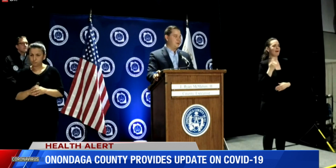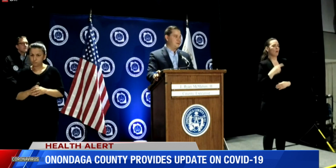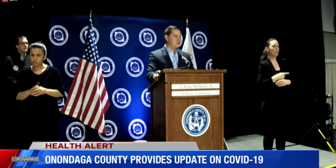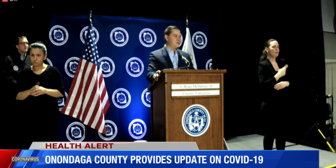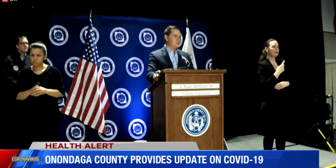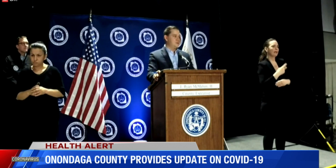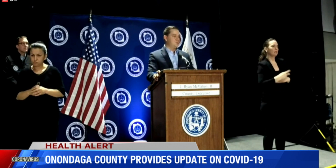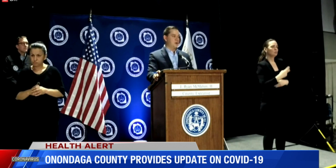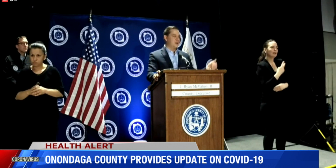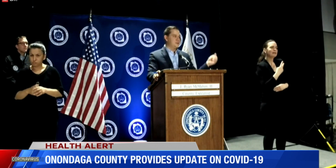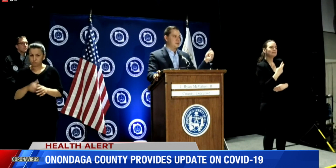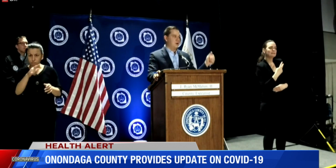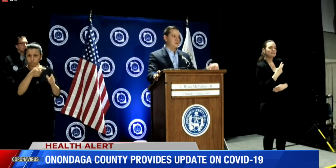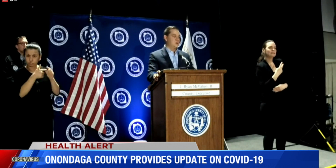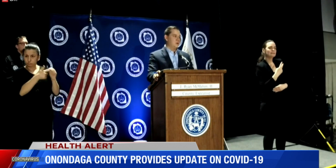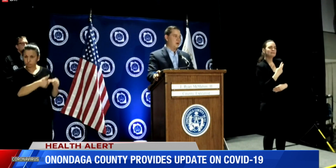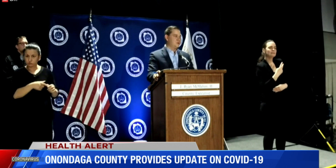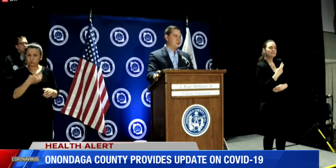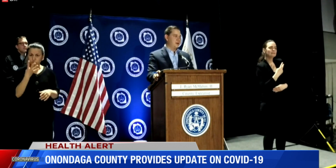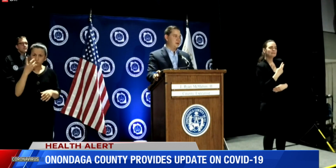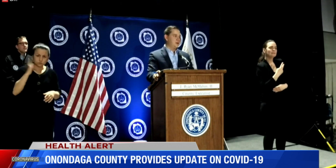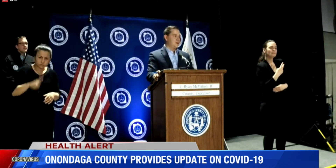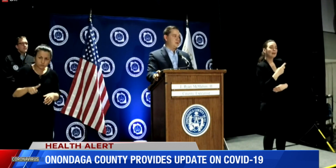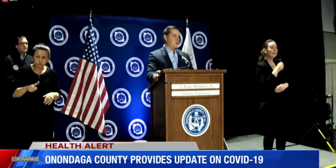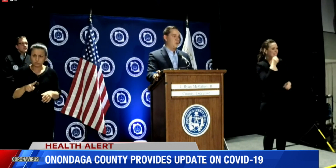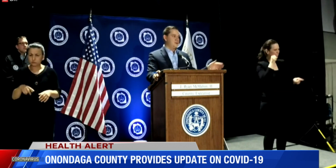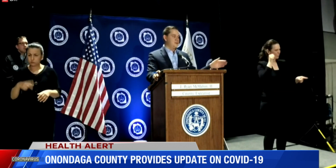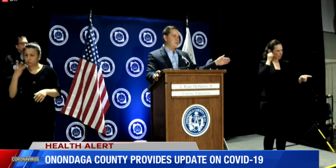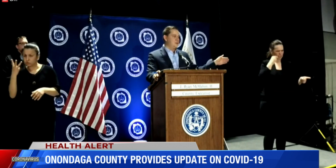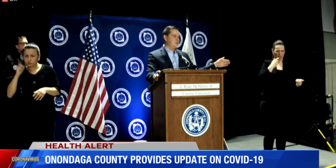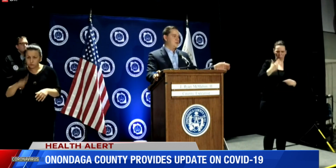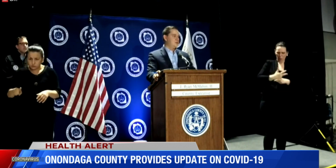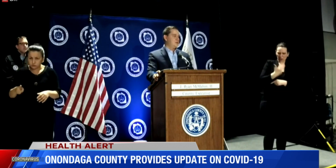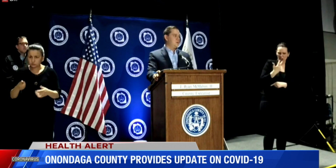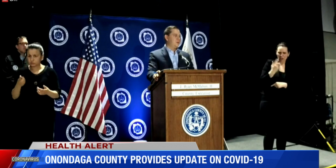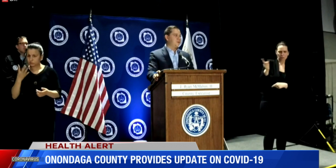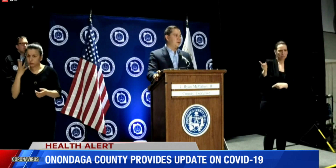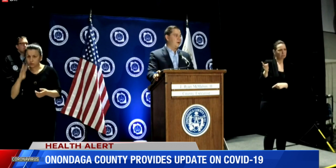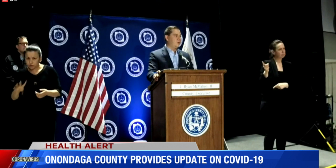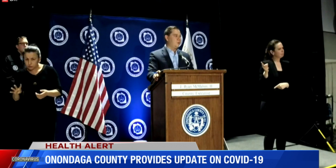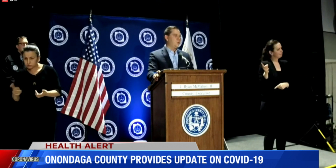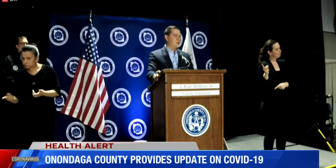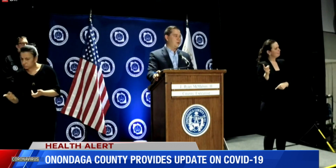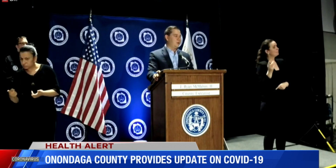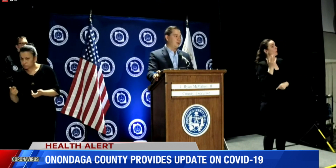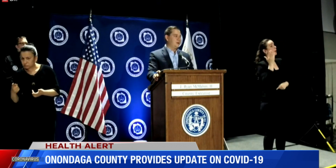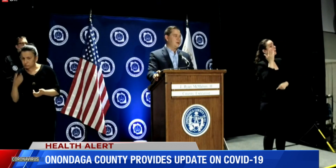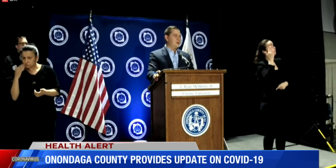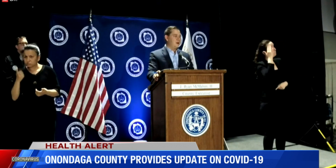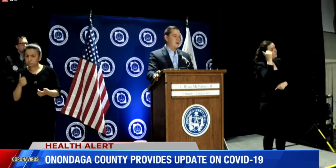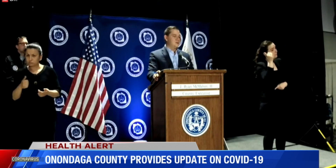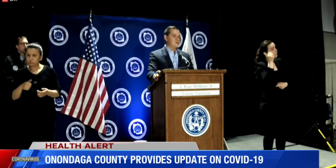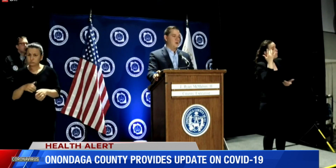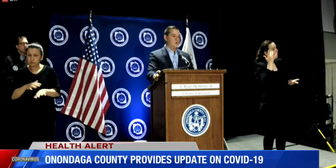now. There's more cases across the whole country than there was even 2 weeks ago when we were doing